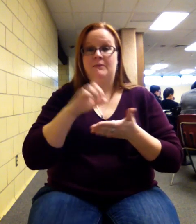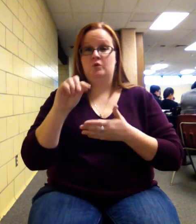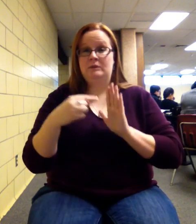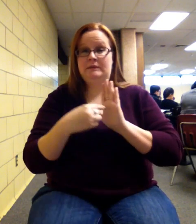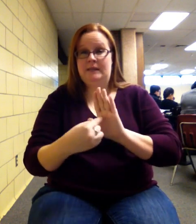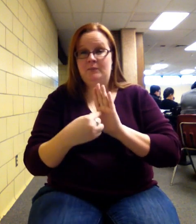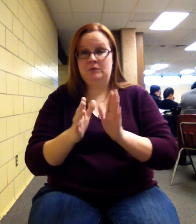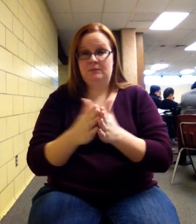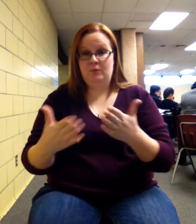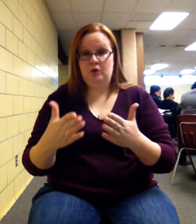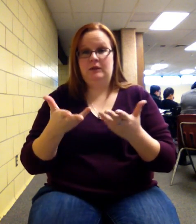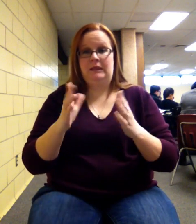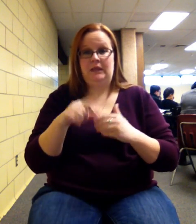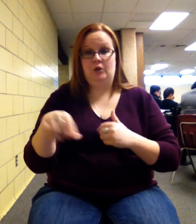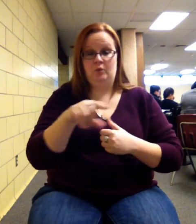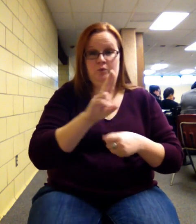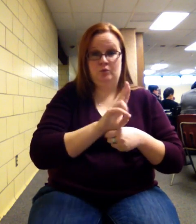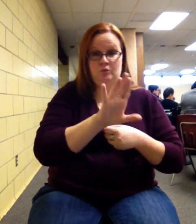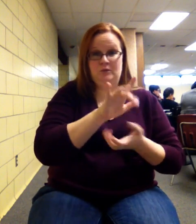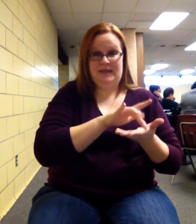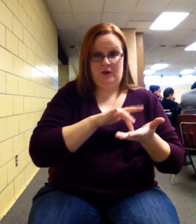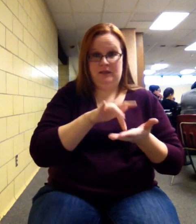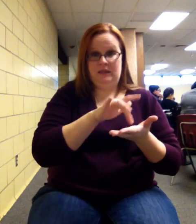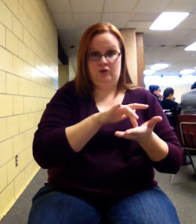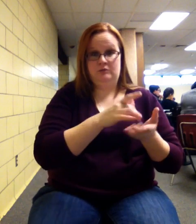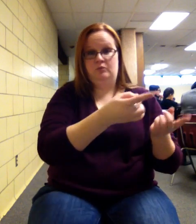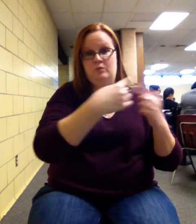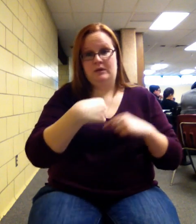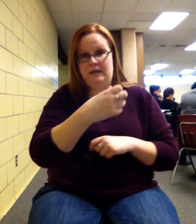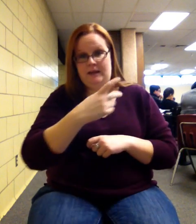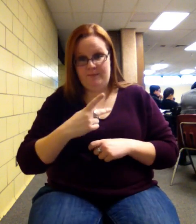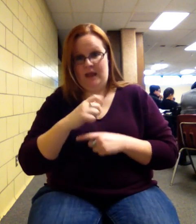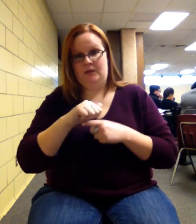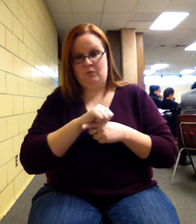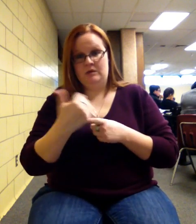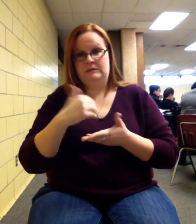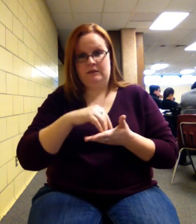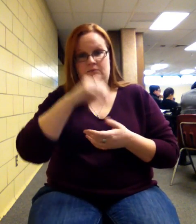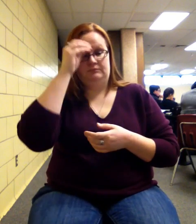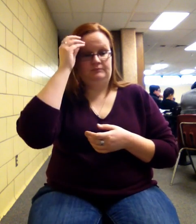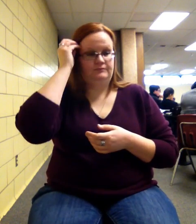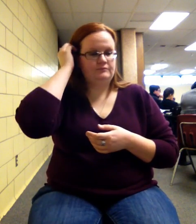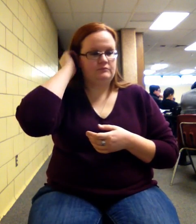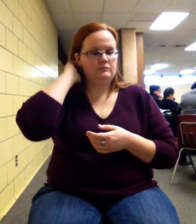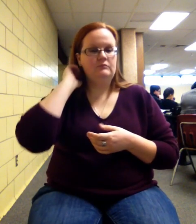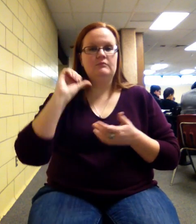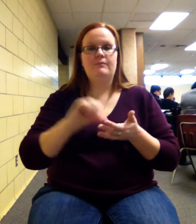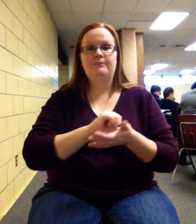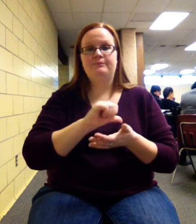guys basically be using your calculator so that you can come back and practice again. So on page 120, let's just